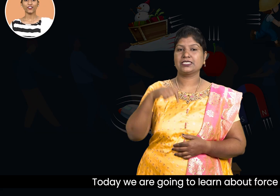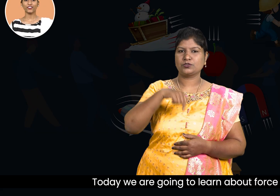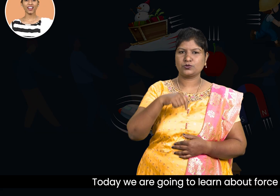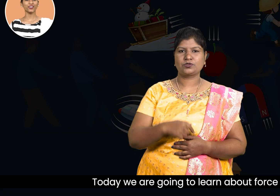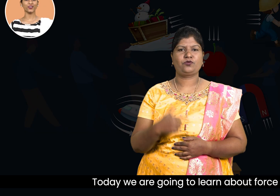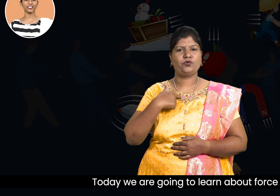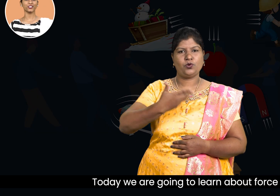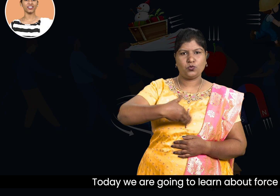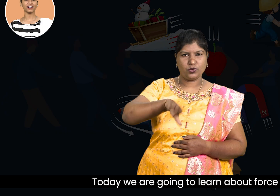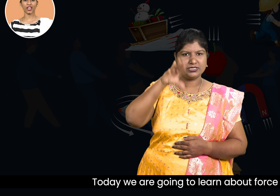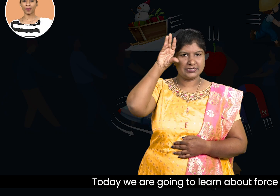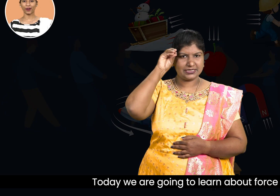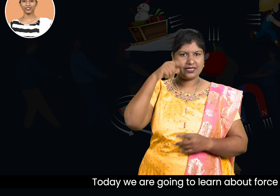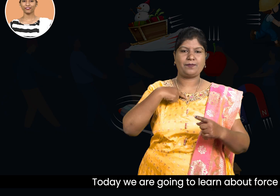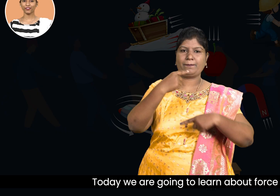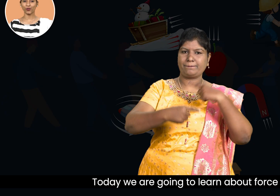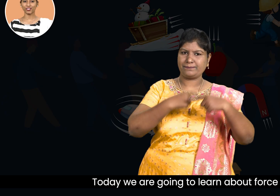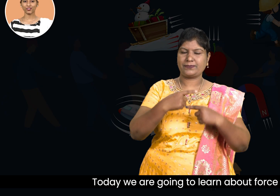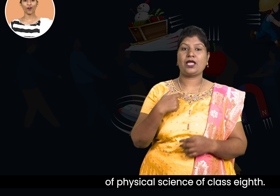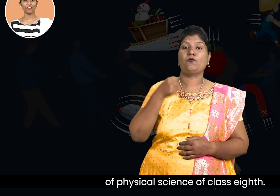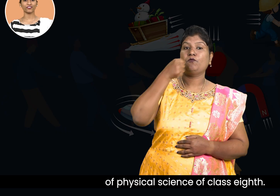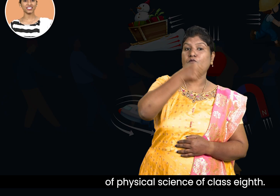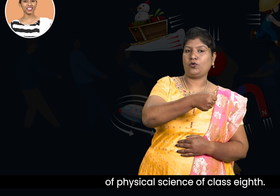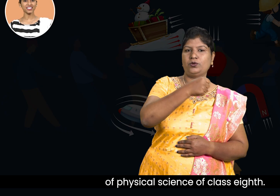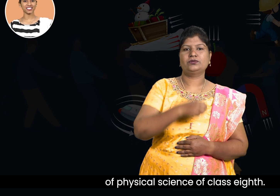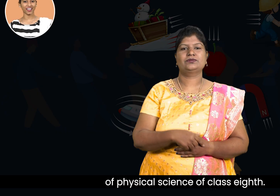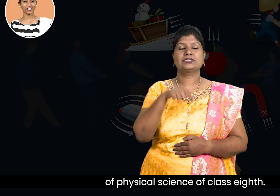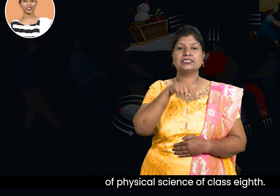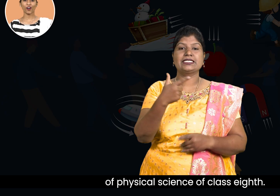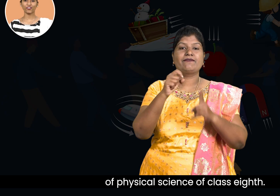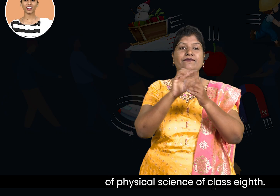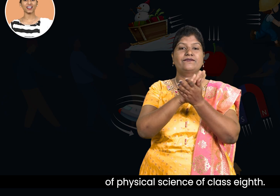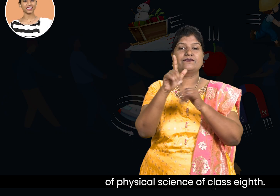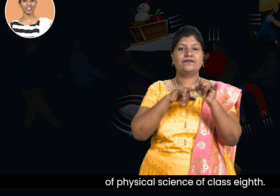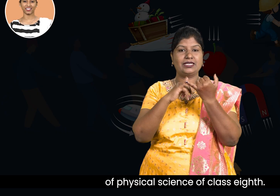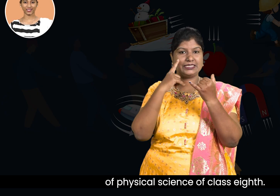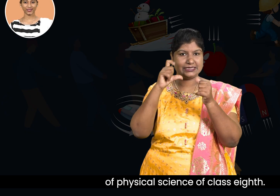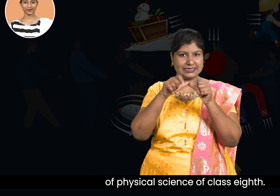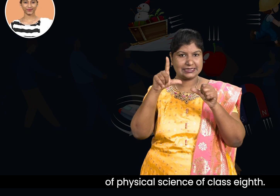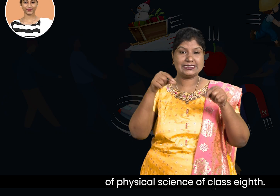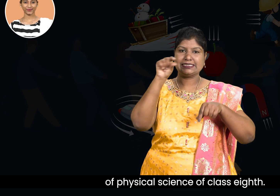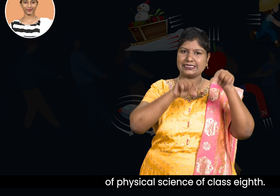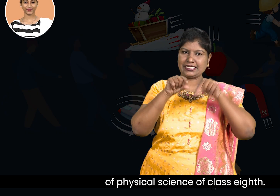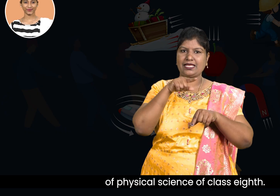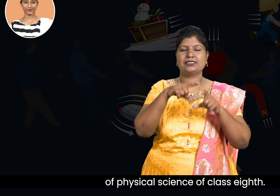Today we are going to learn about force of physical science of class 8.